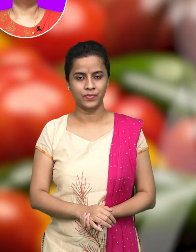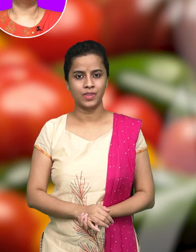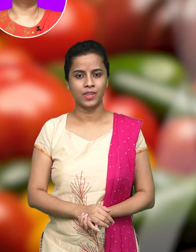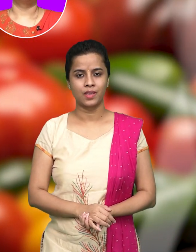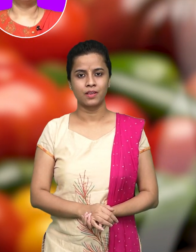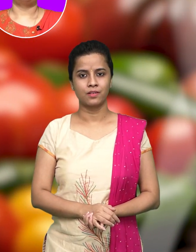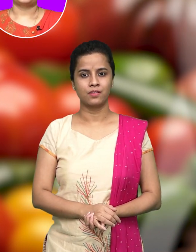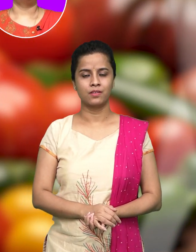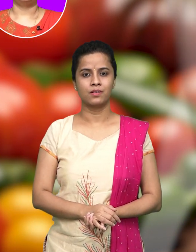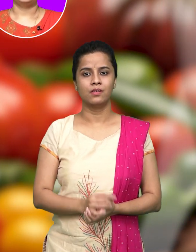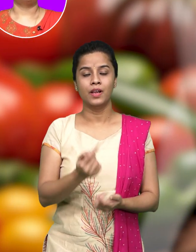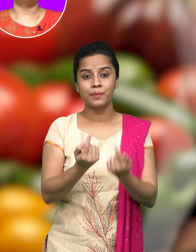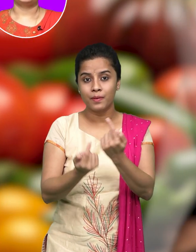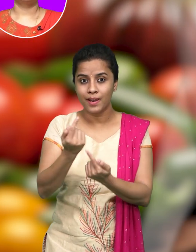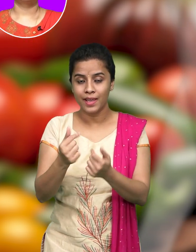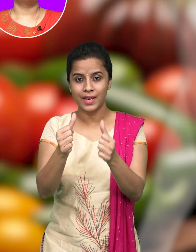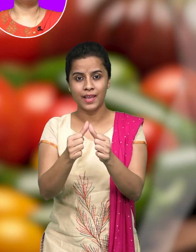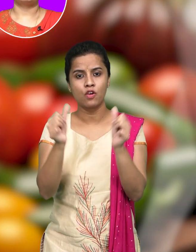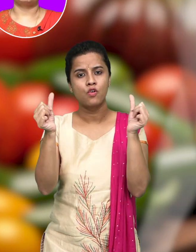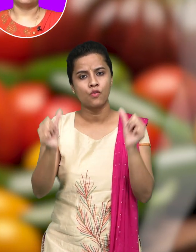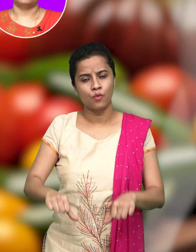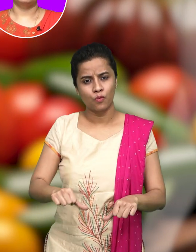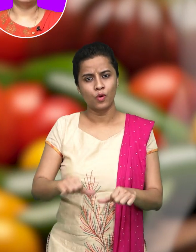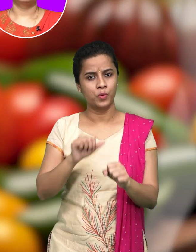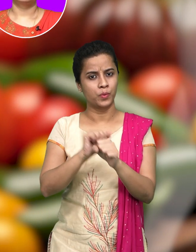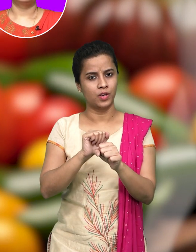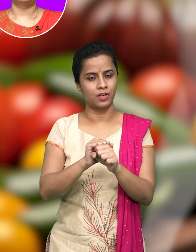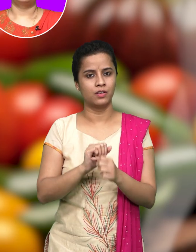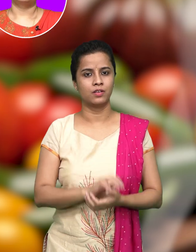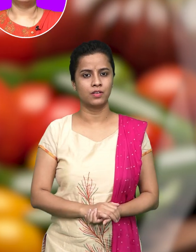therefore plant A fails to perform